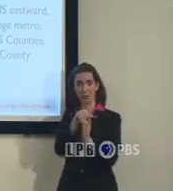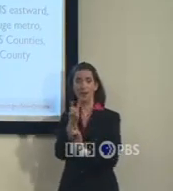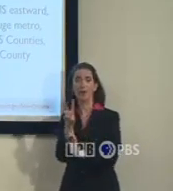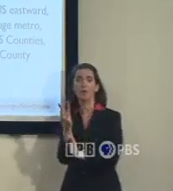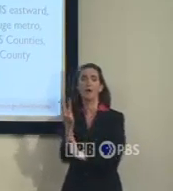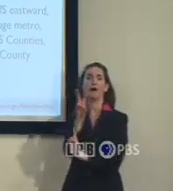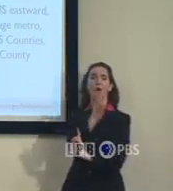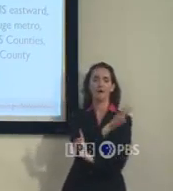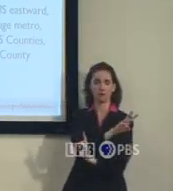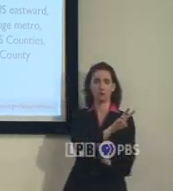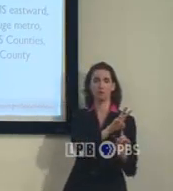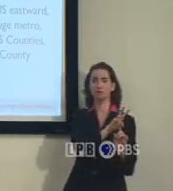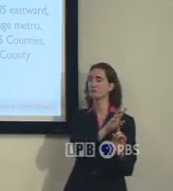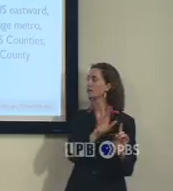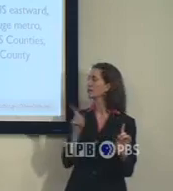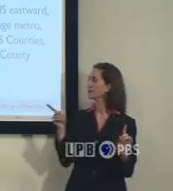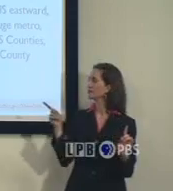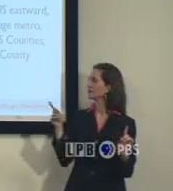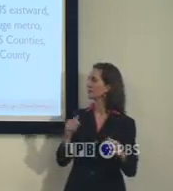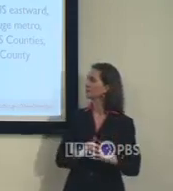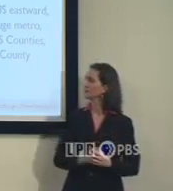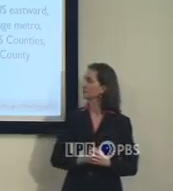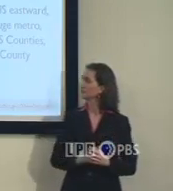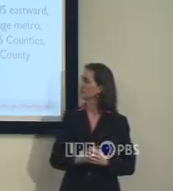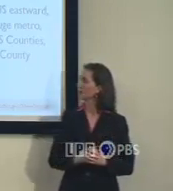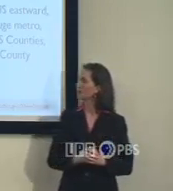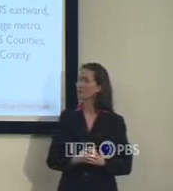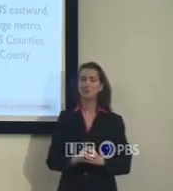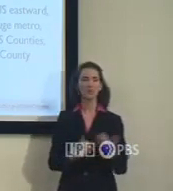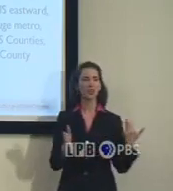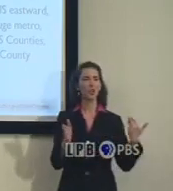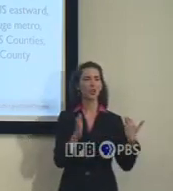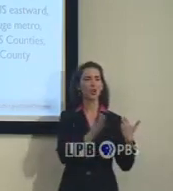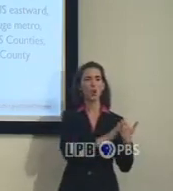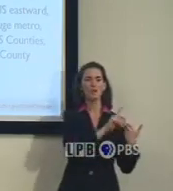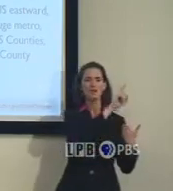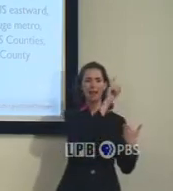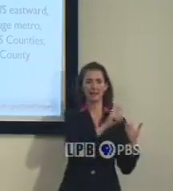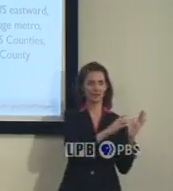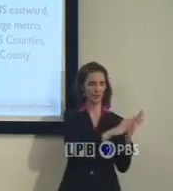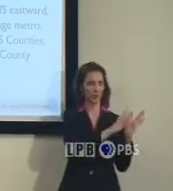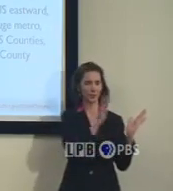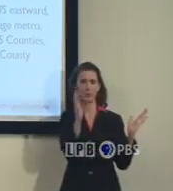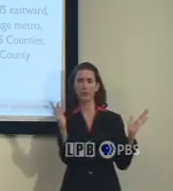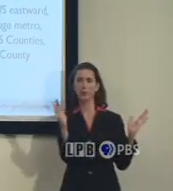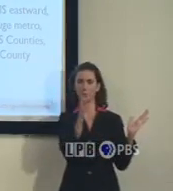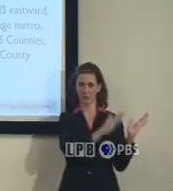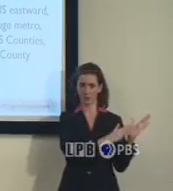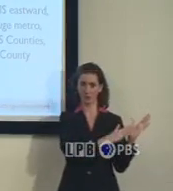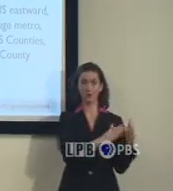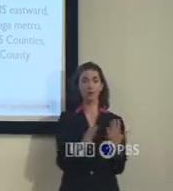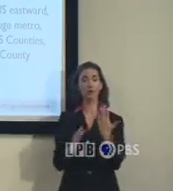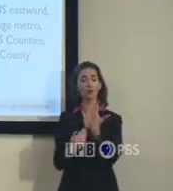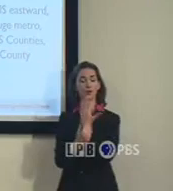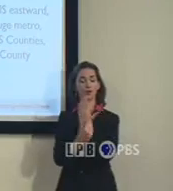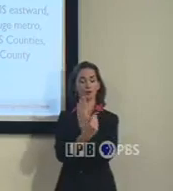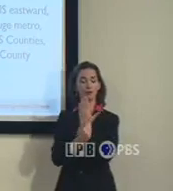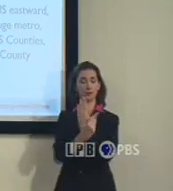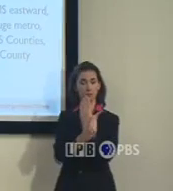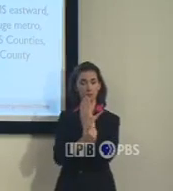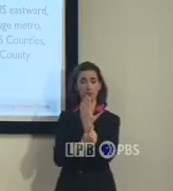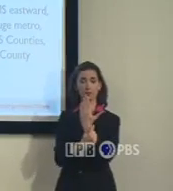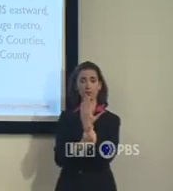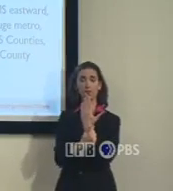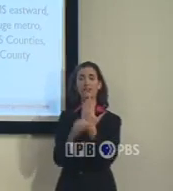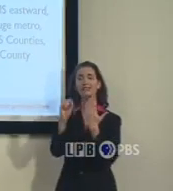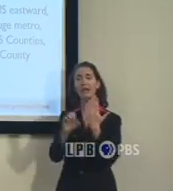western portions of the coastline for the state of Louisiana towards the state line with Texas. The southeastern portion of the state is currently in